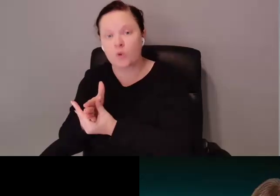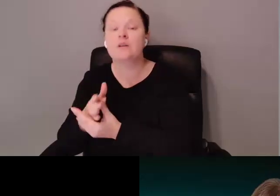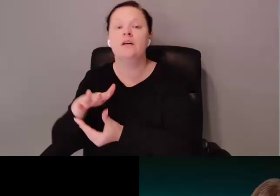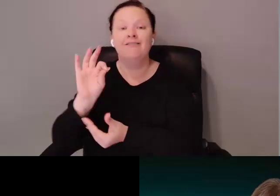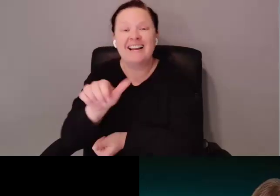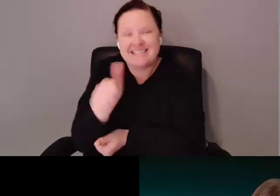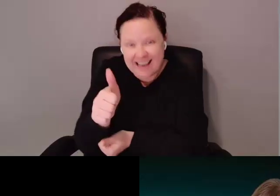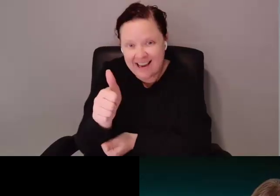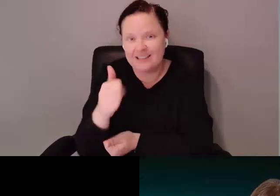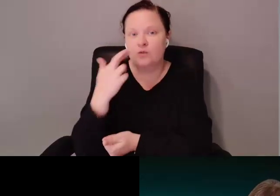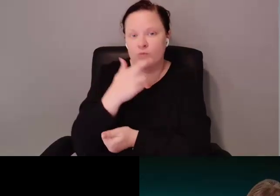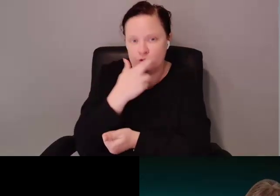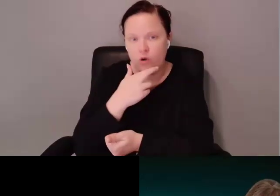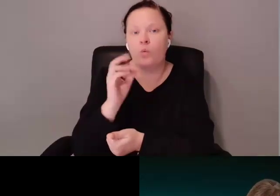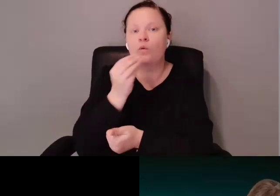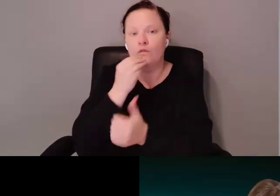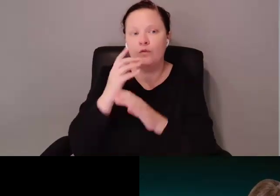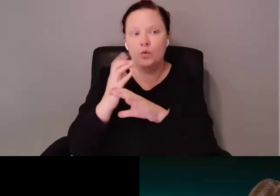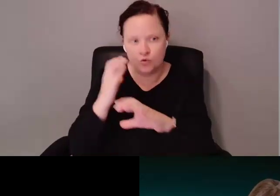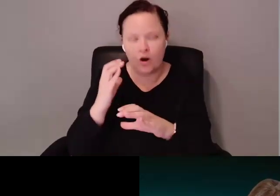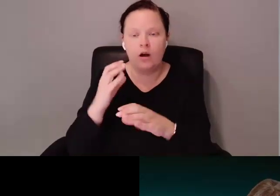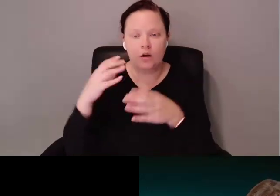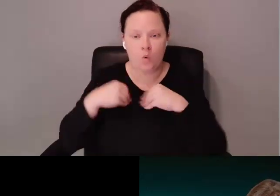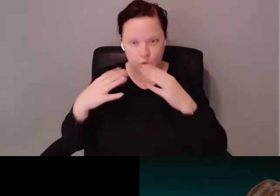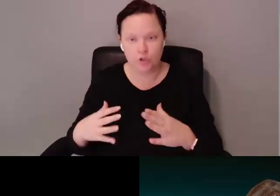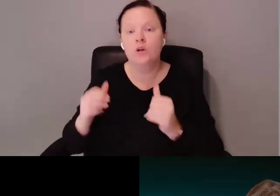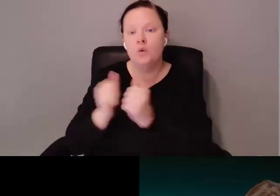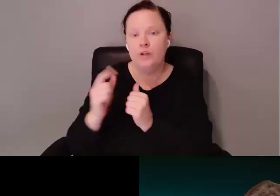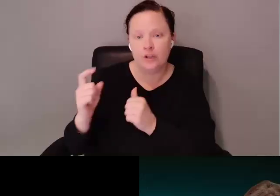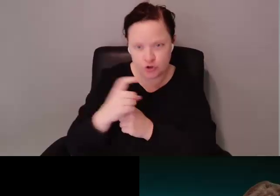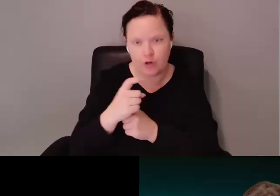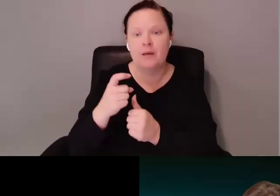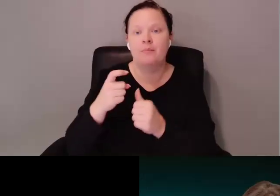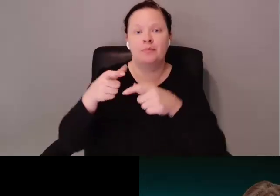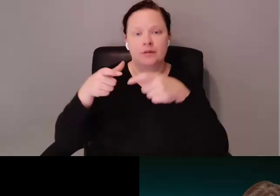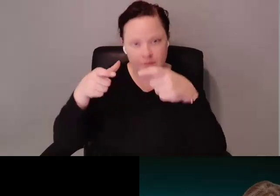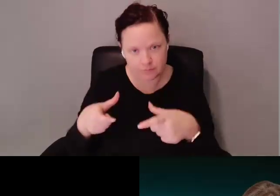food truck owners offering shrimp tacos, a plate of 3.